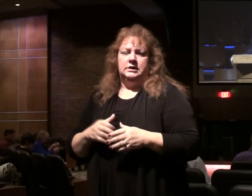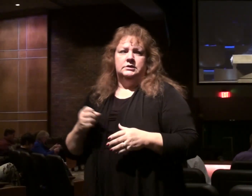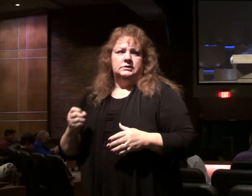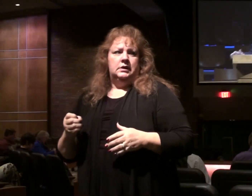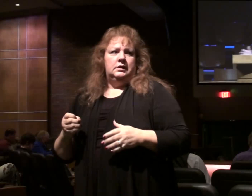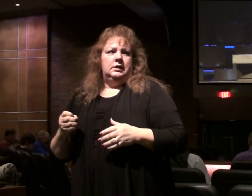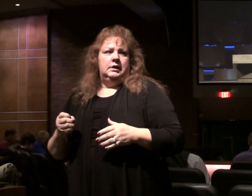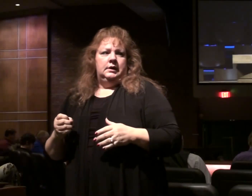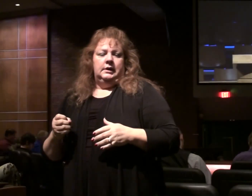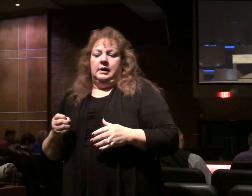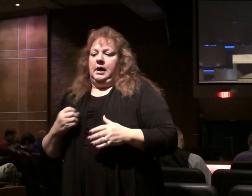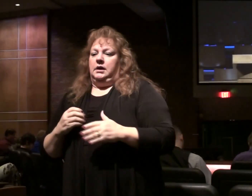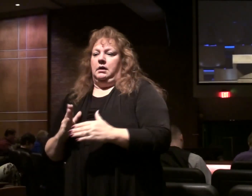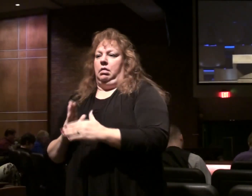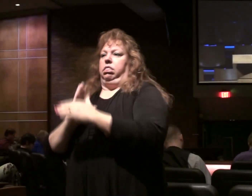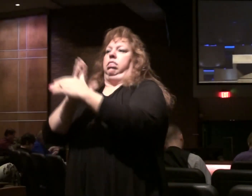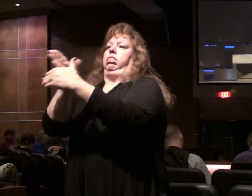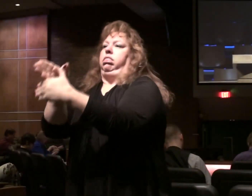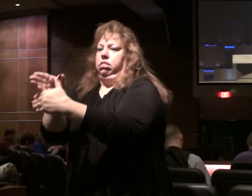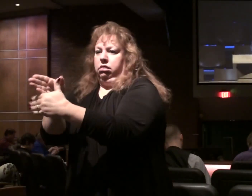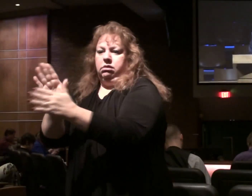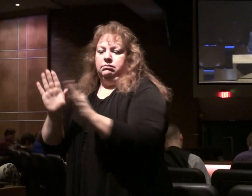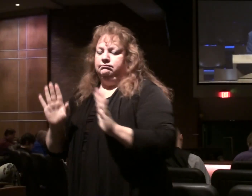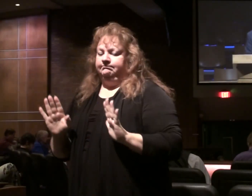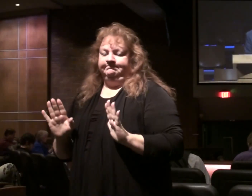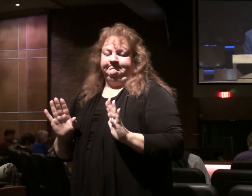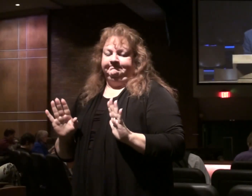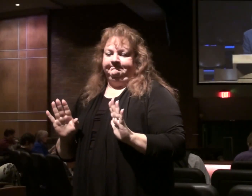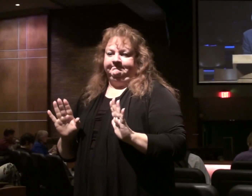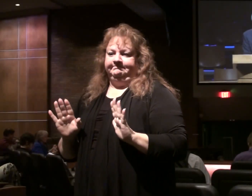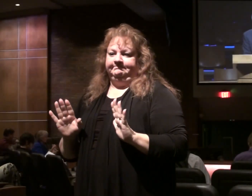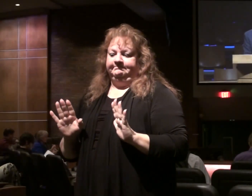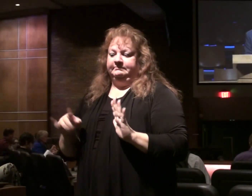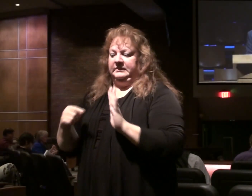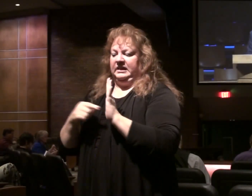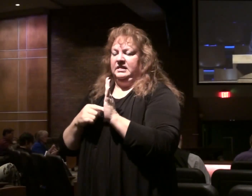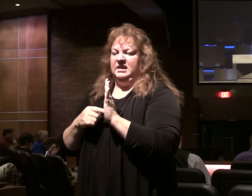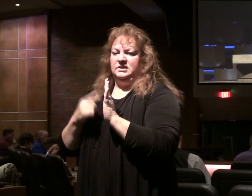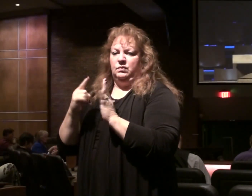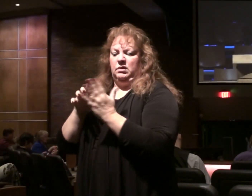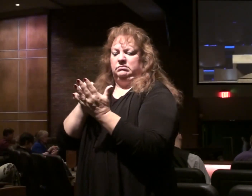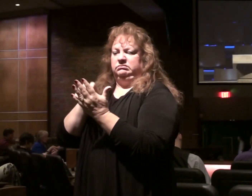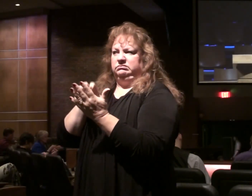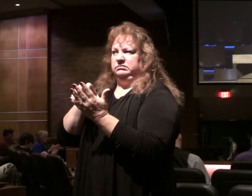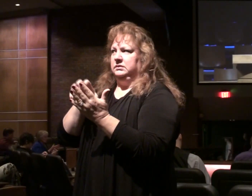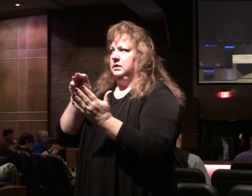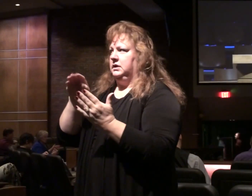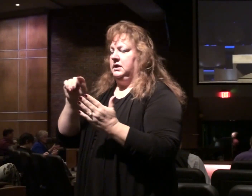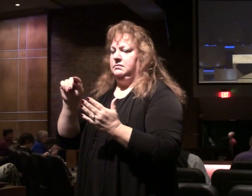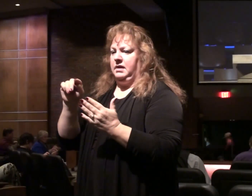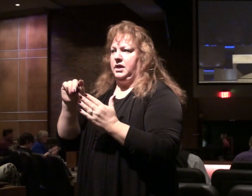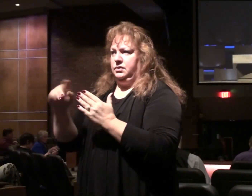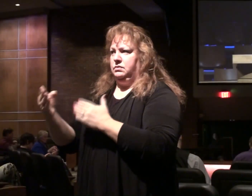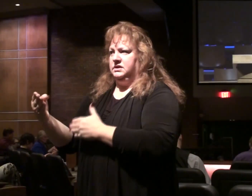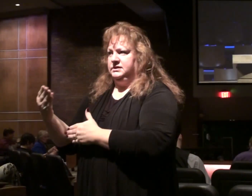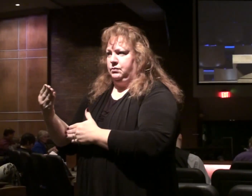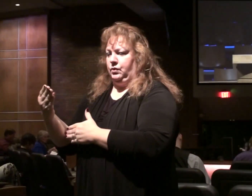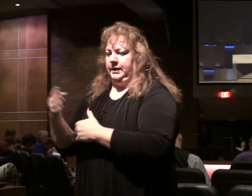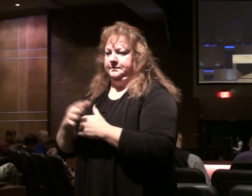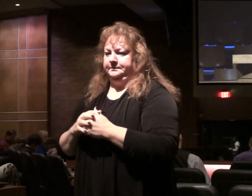So I'm going to intrude in that, and I'm only going to be doing this section in Matthew this morning,